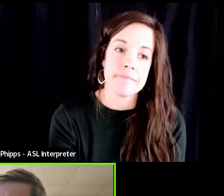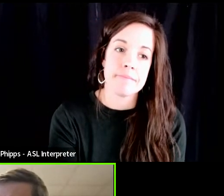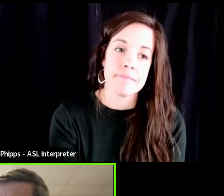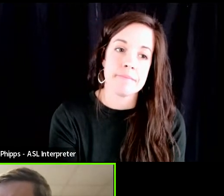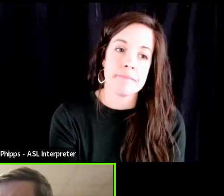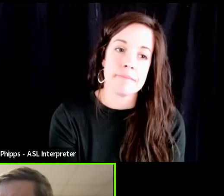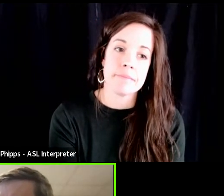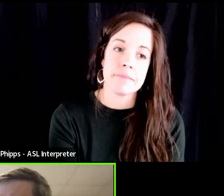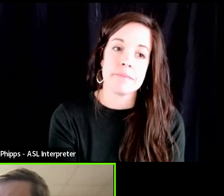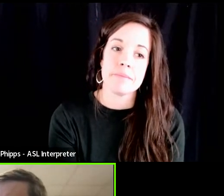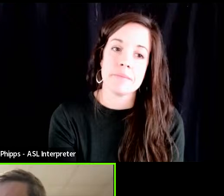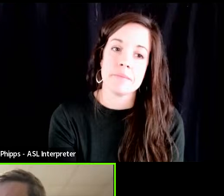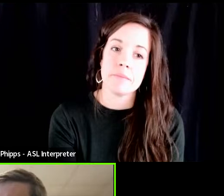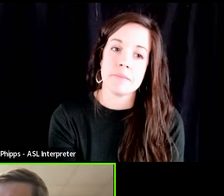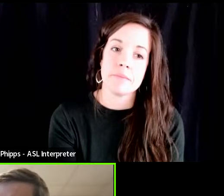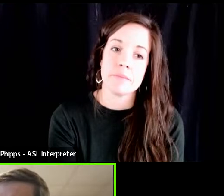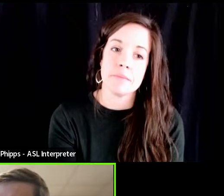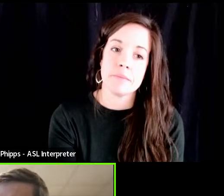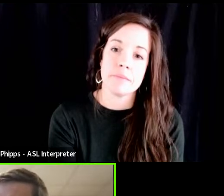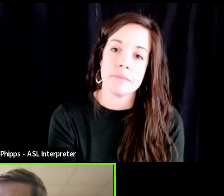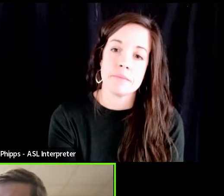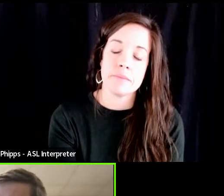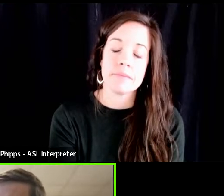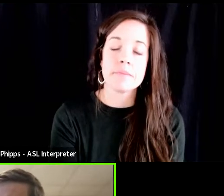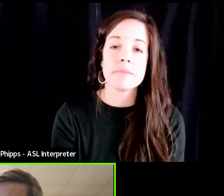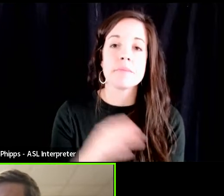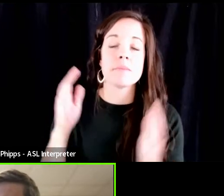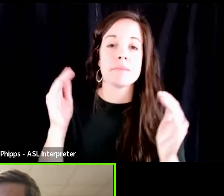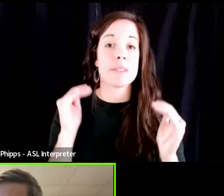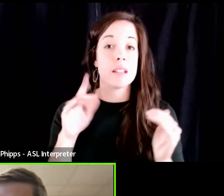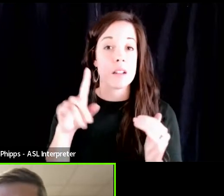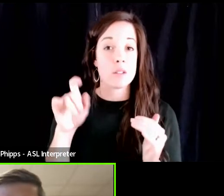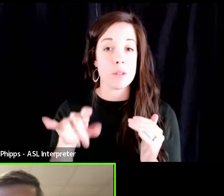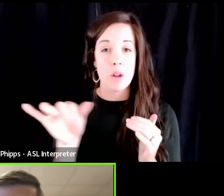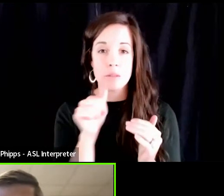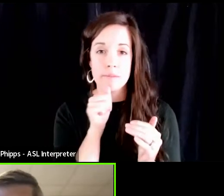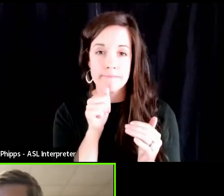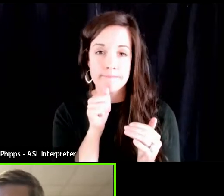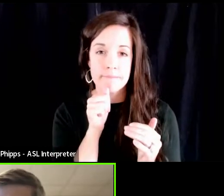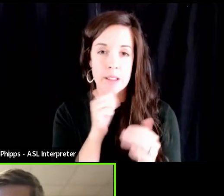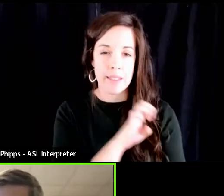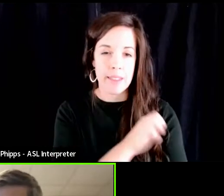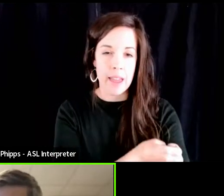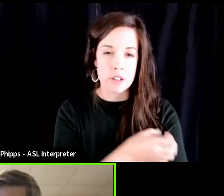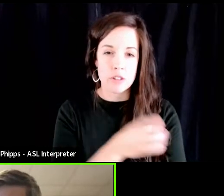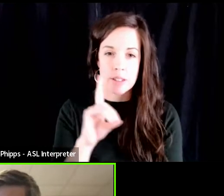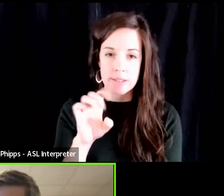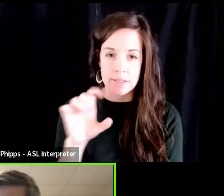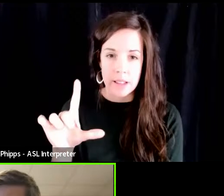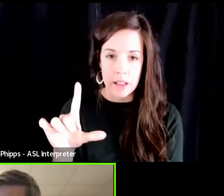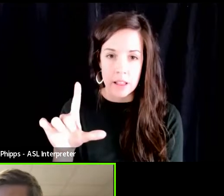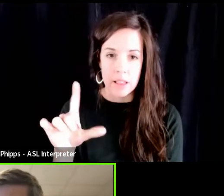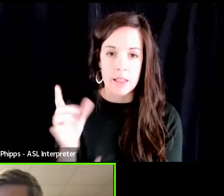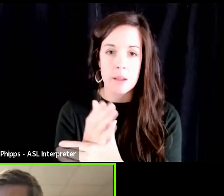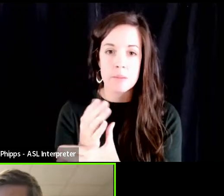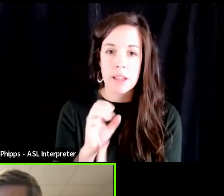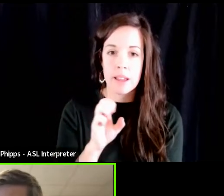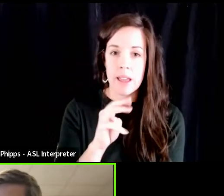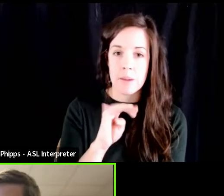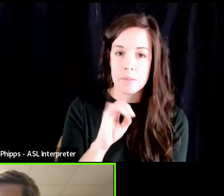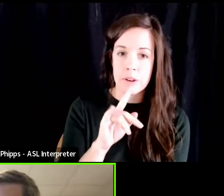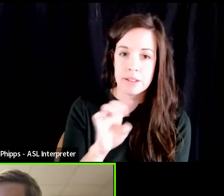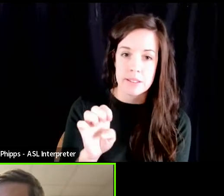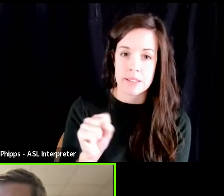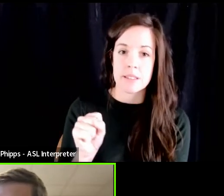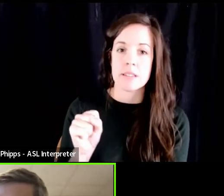the next question, also anonymous, says, the energy deal between the Emirates, Israel, and